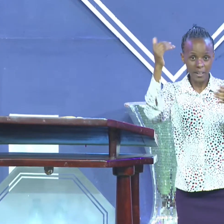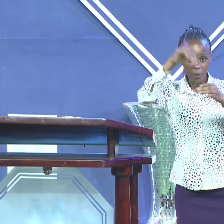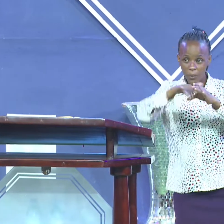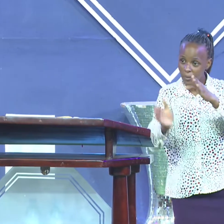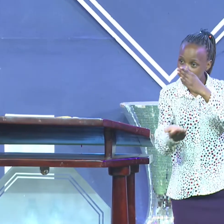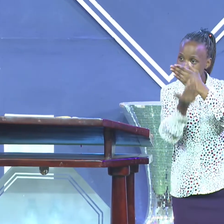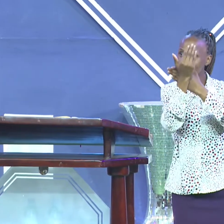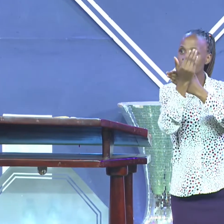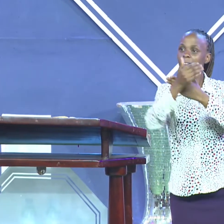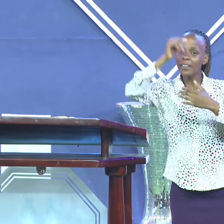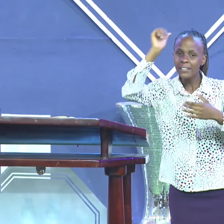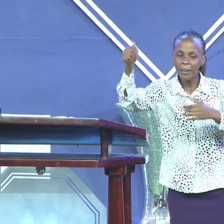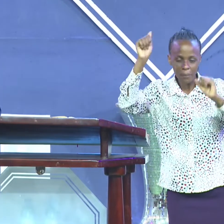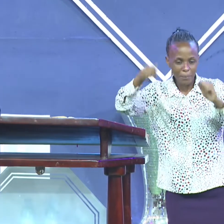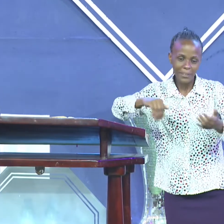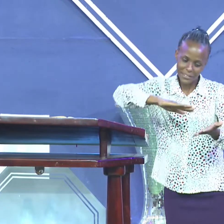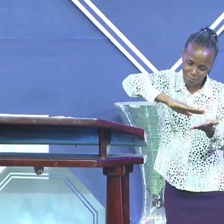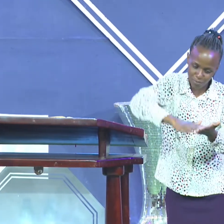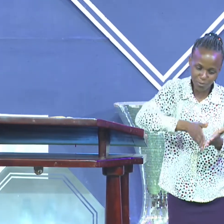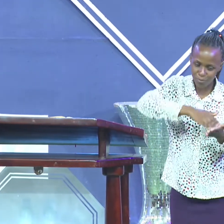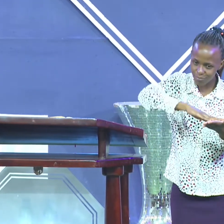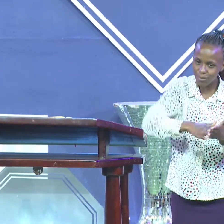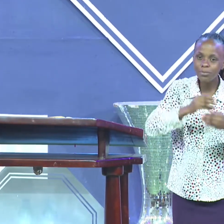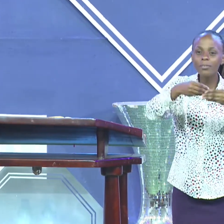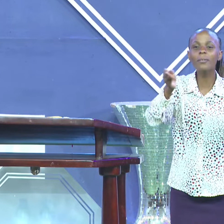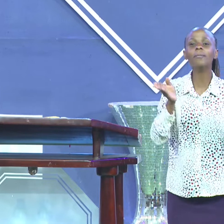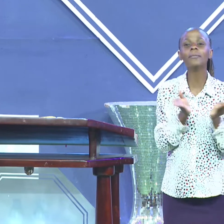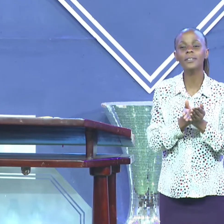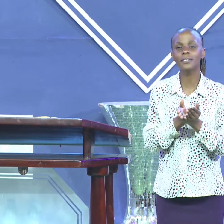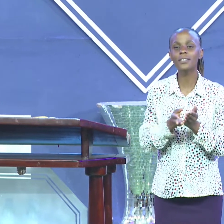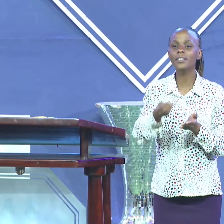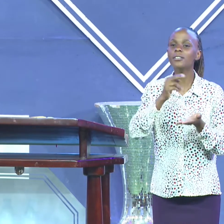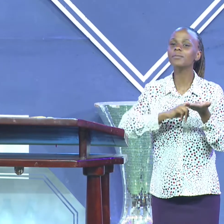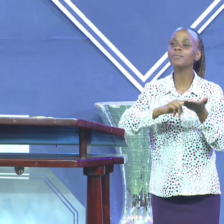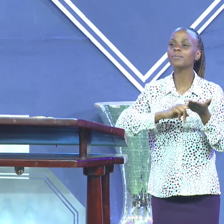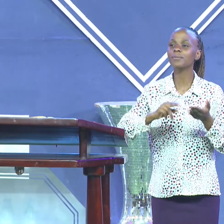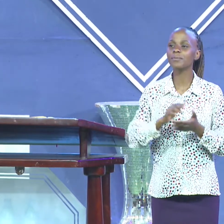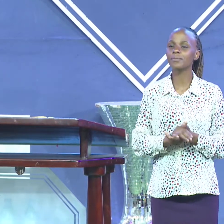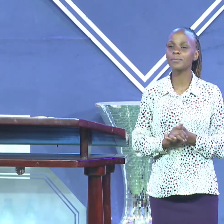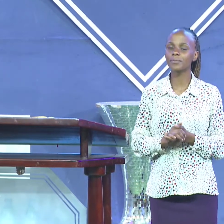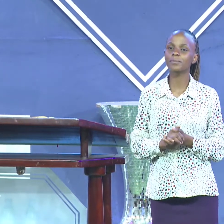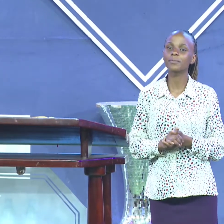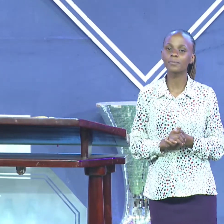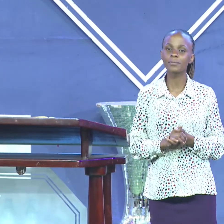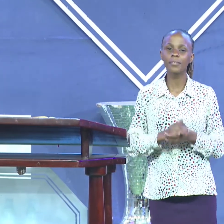The next morning, it was I to wash the utensils that we used.